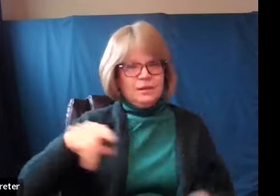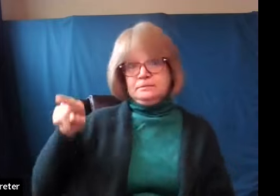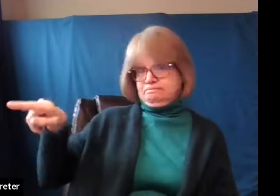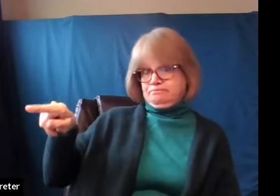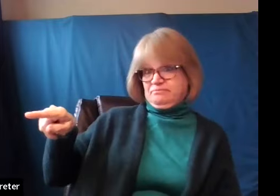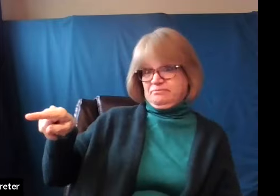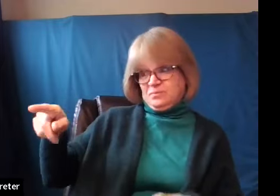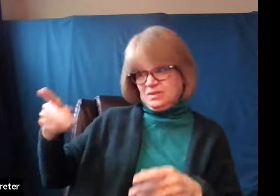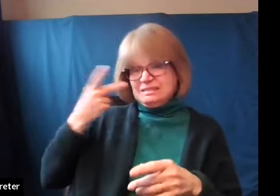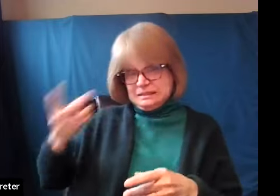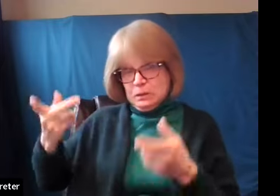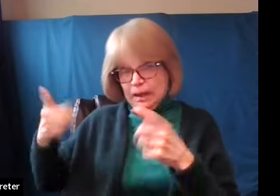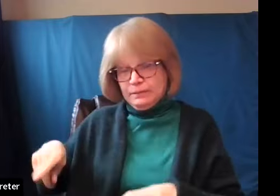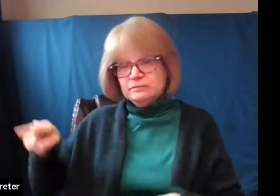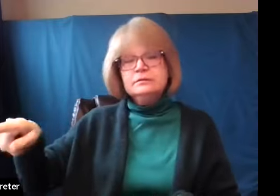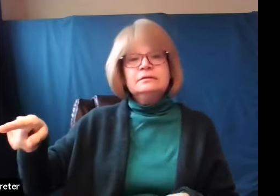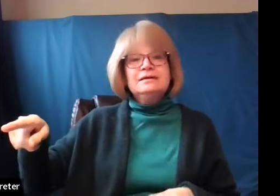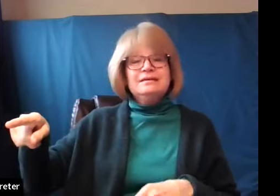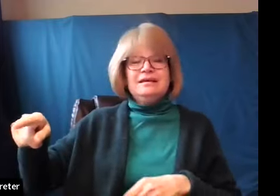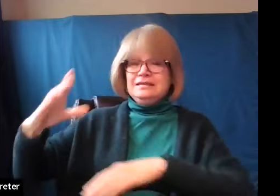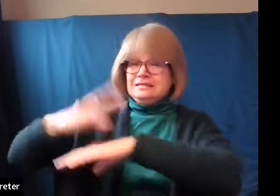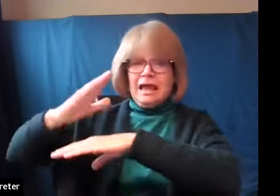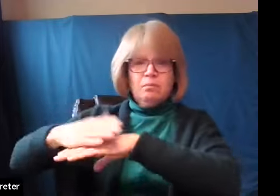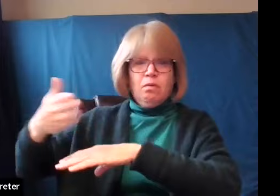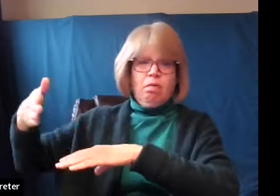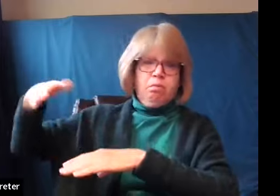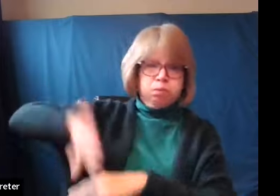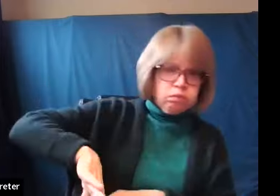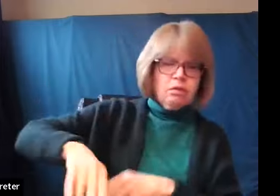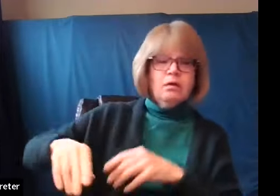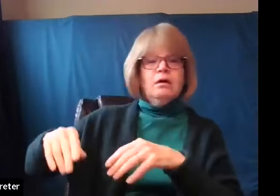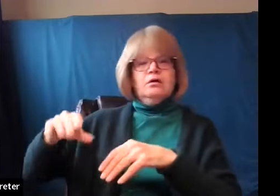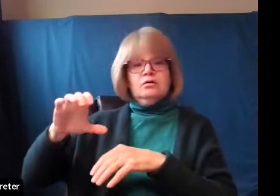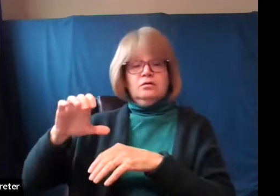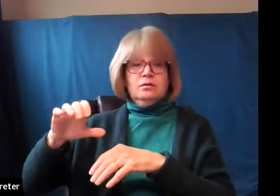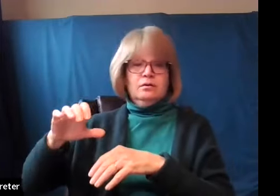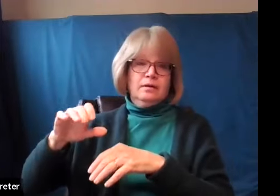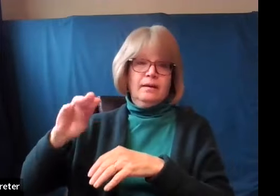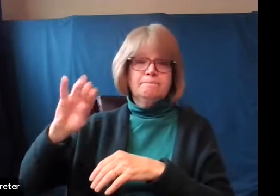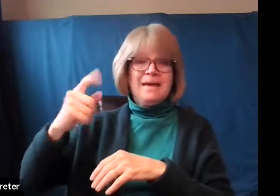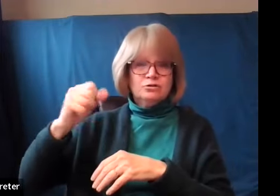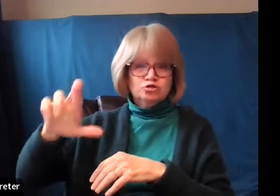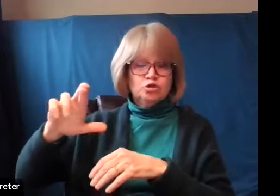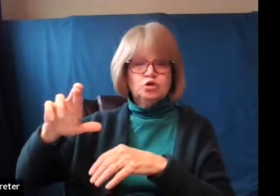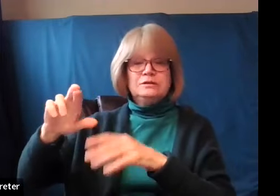the scene of the mishap. "Then the table tipped, toppling the crèche bisque figurine of the Virgin Mary,